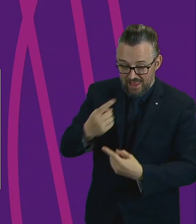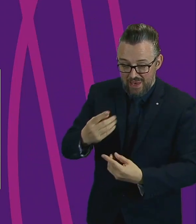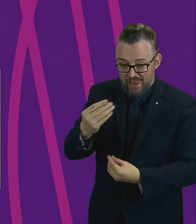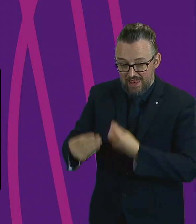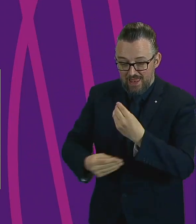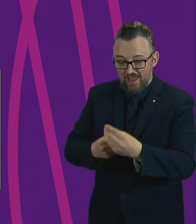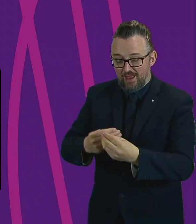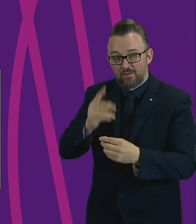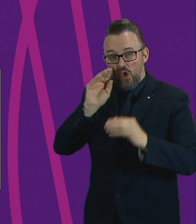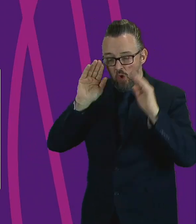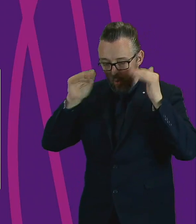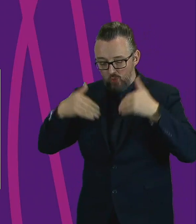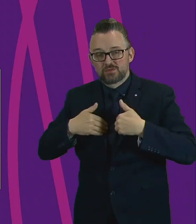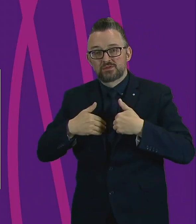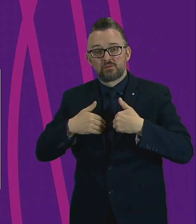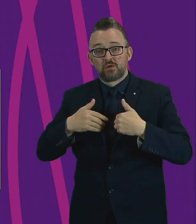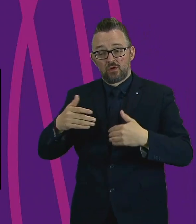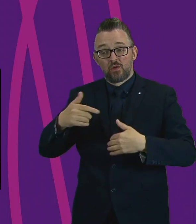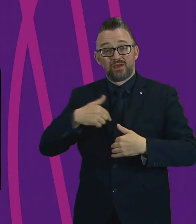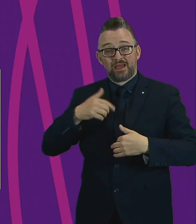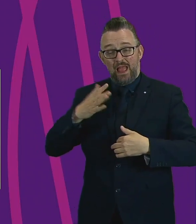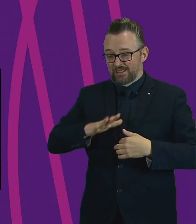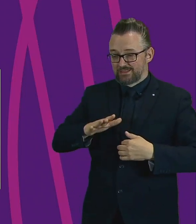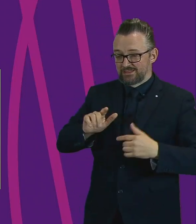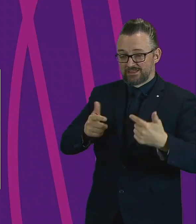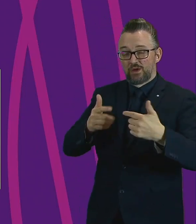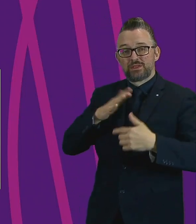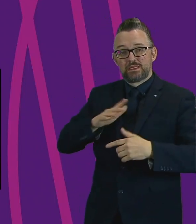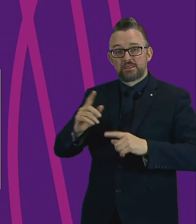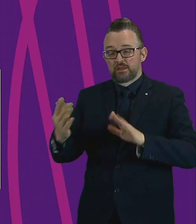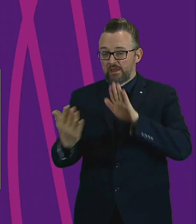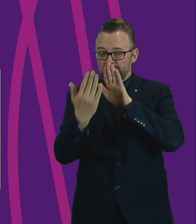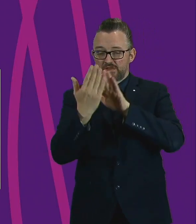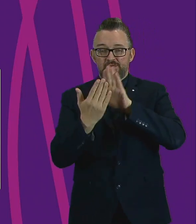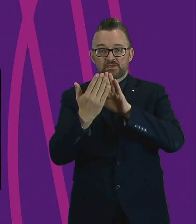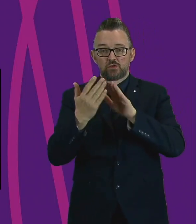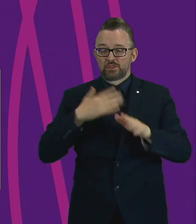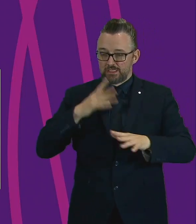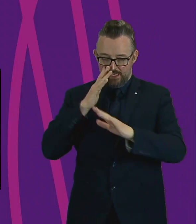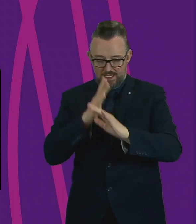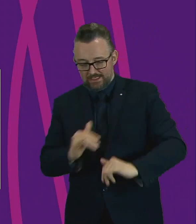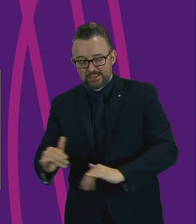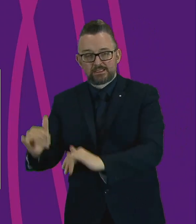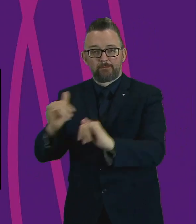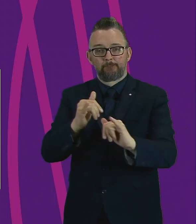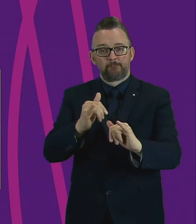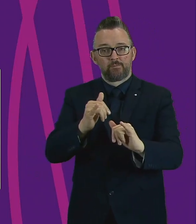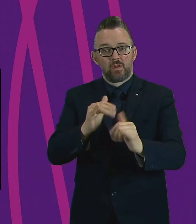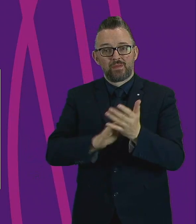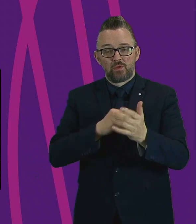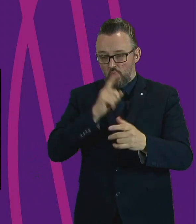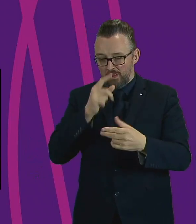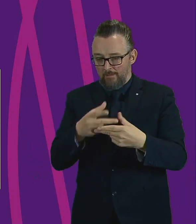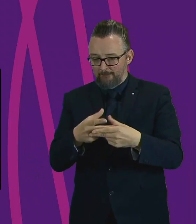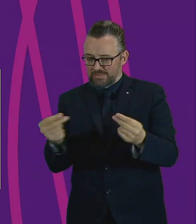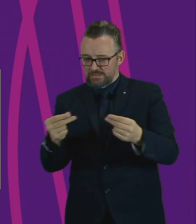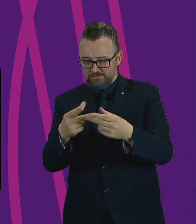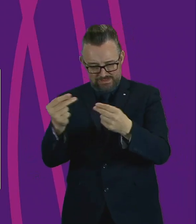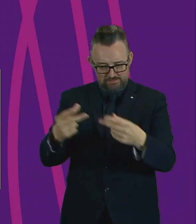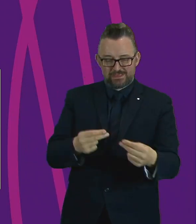of autism without seeing them face to face at least once. I need to examine them so that I don't miss signs of an alternative